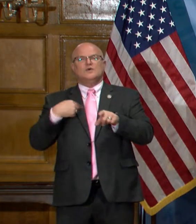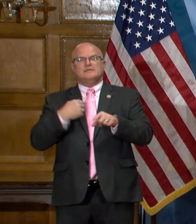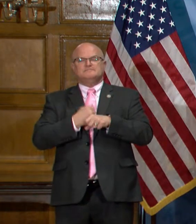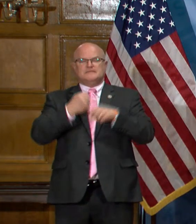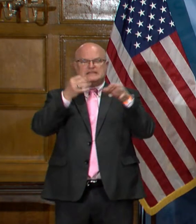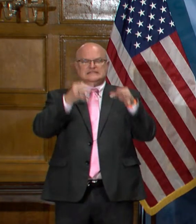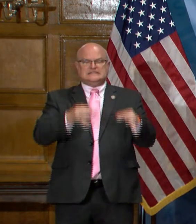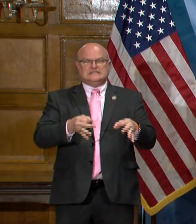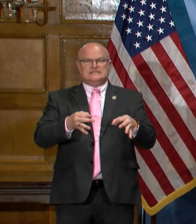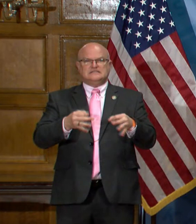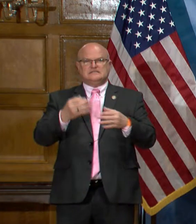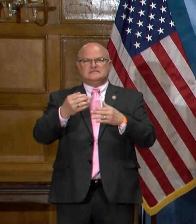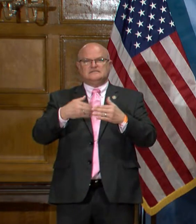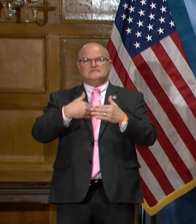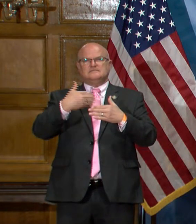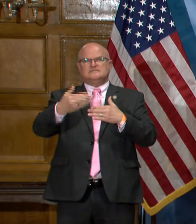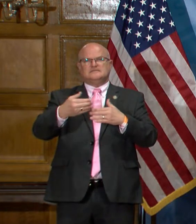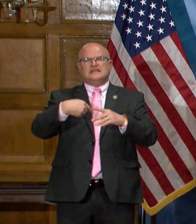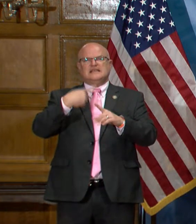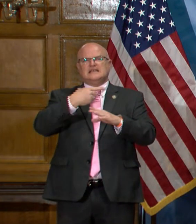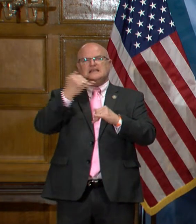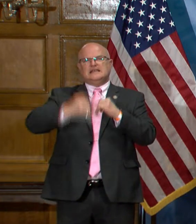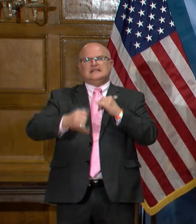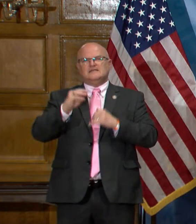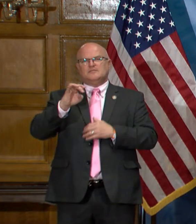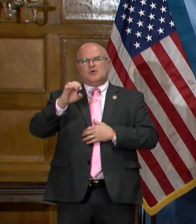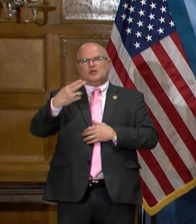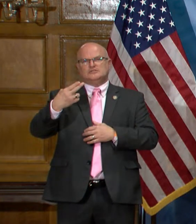the decision next into March.